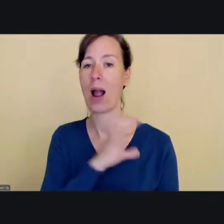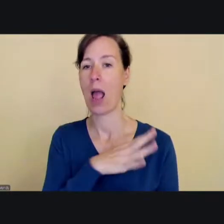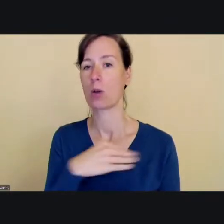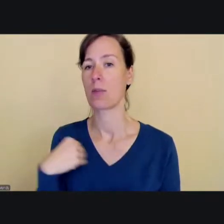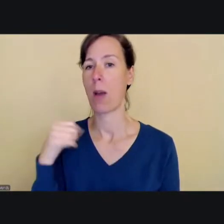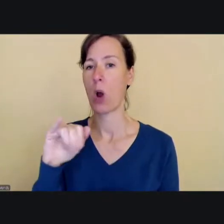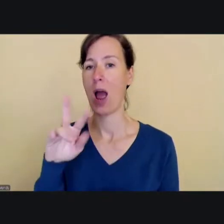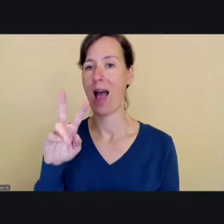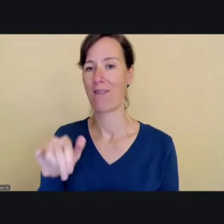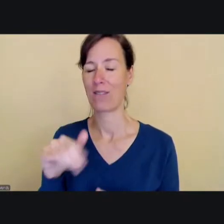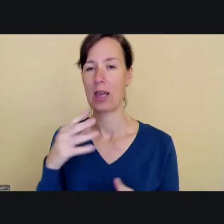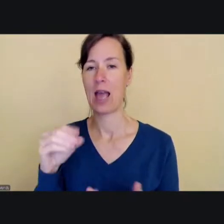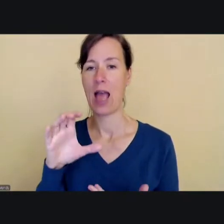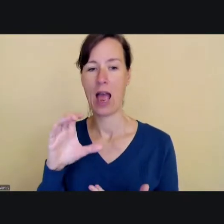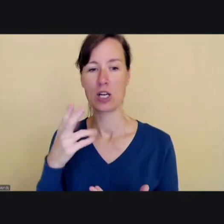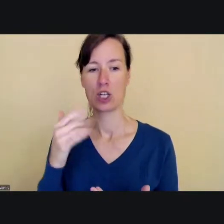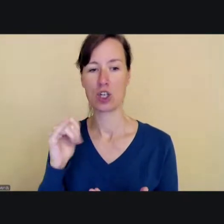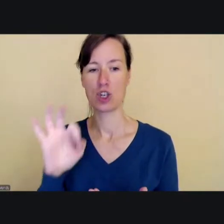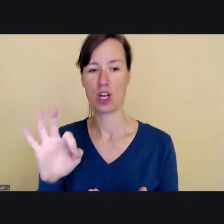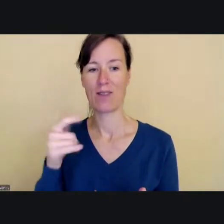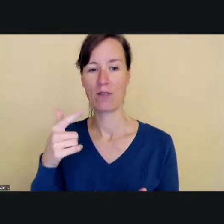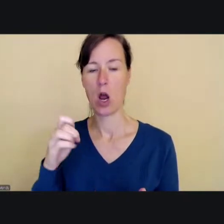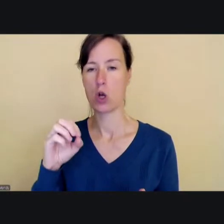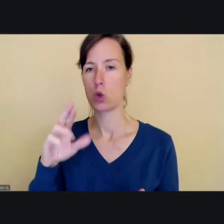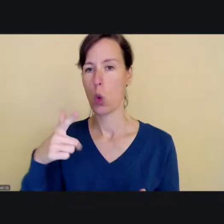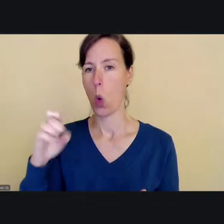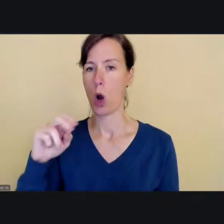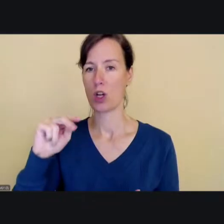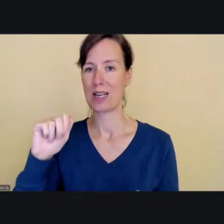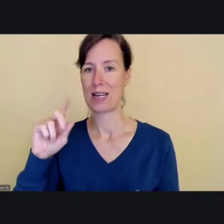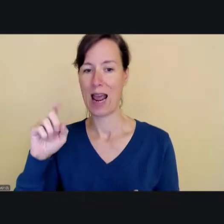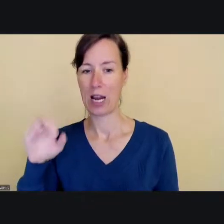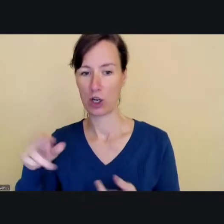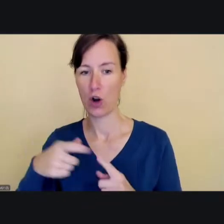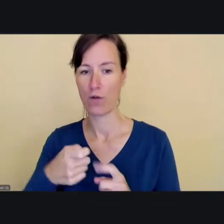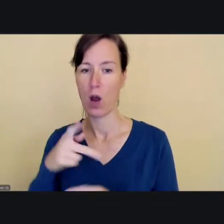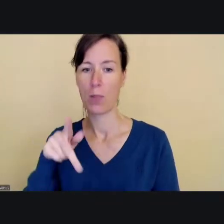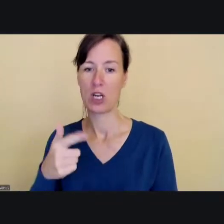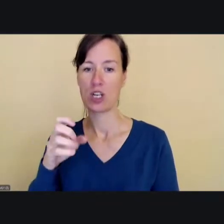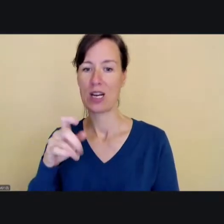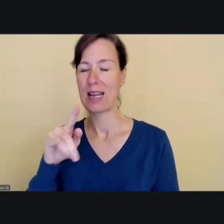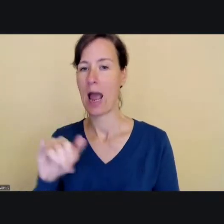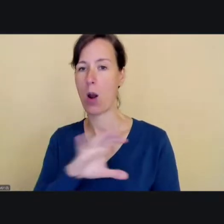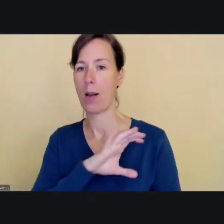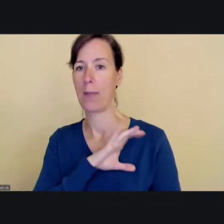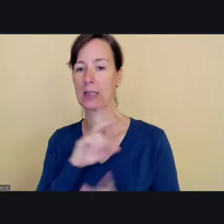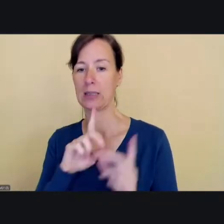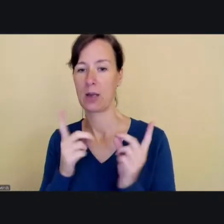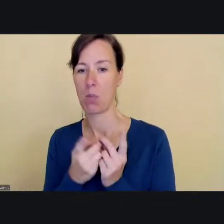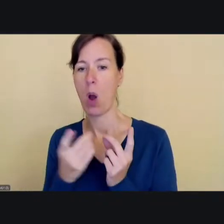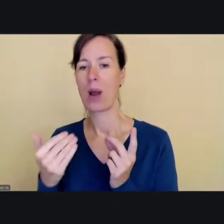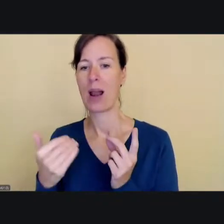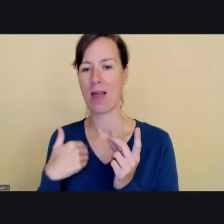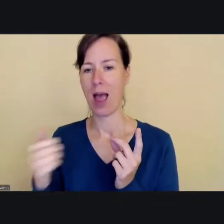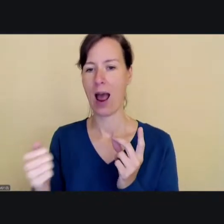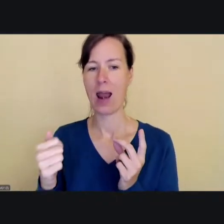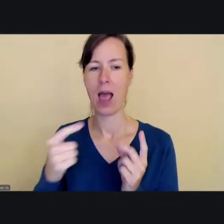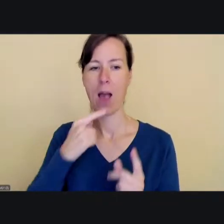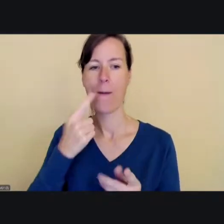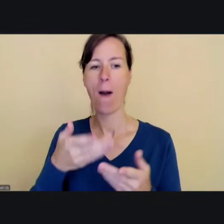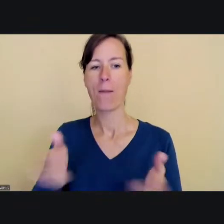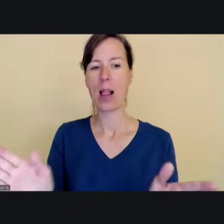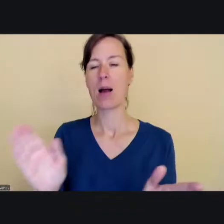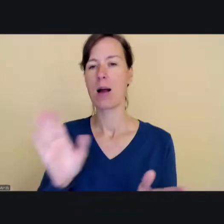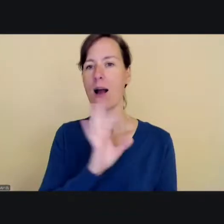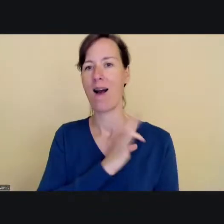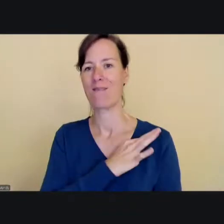Chief George Nader from Prince George's County Police Department held a public official security meeting in light of all of the